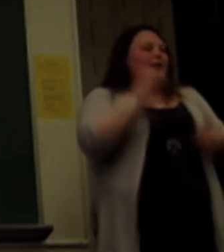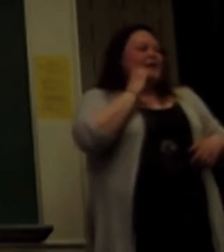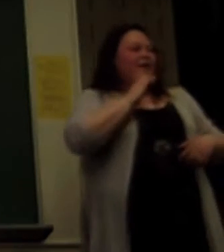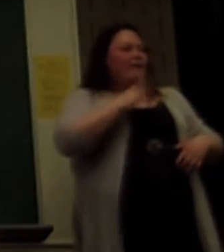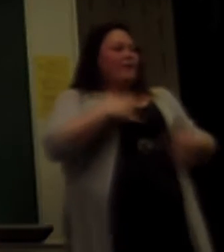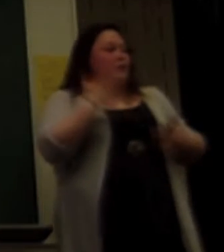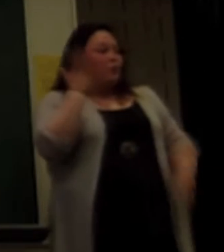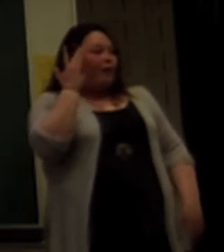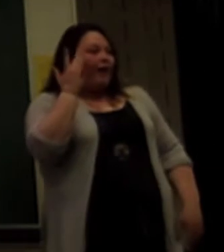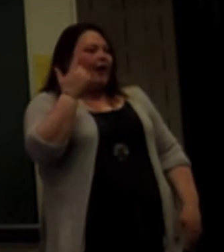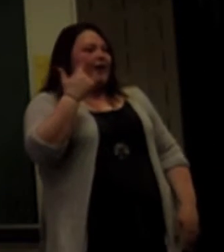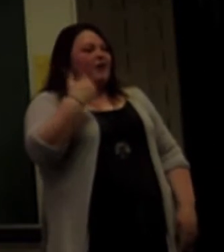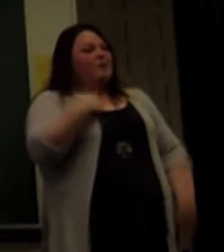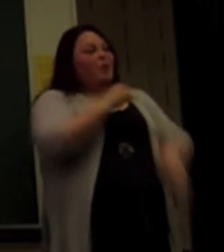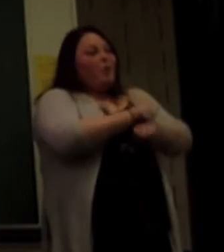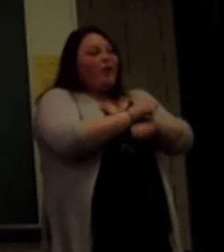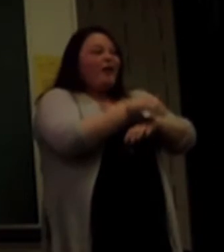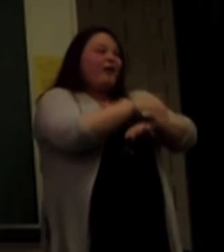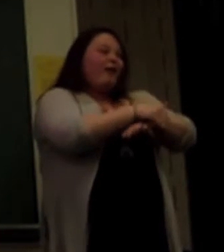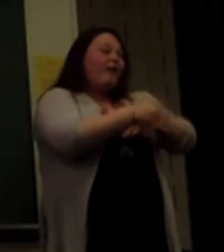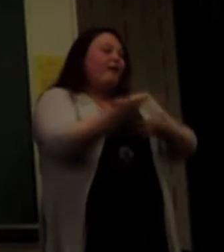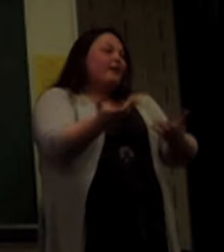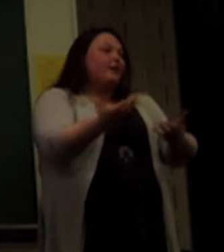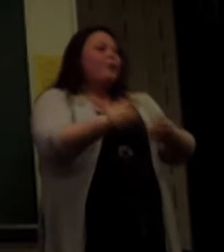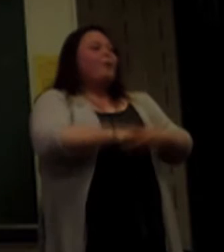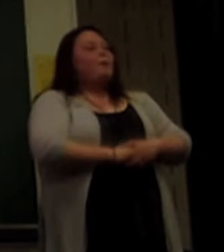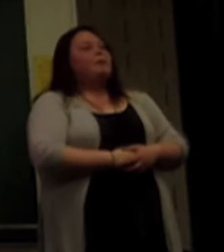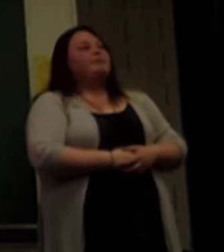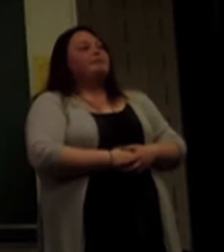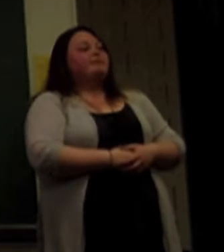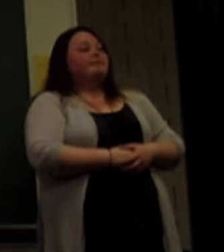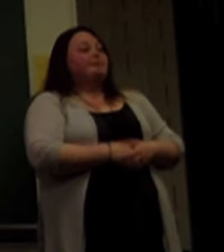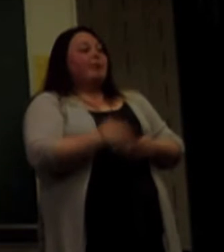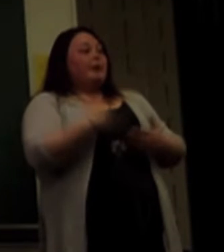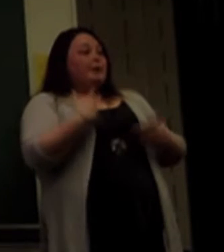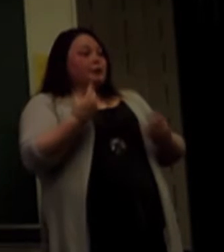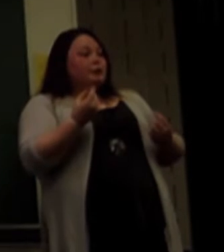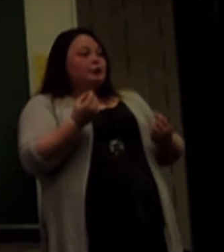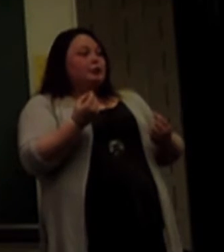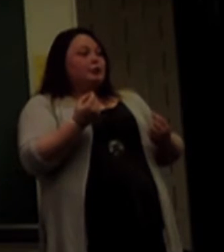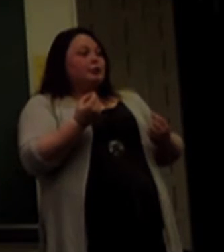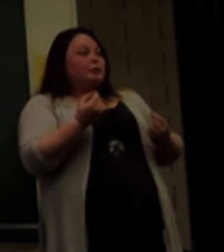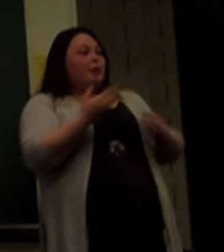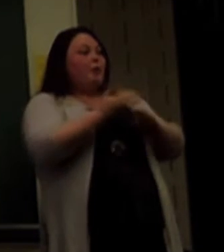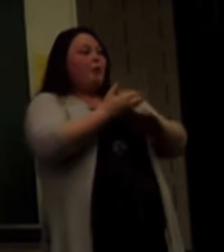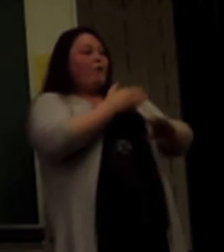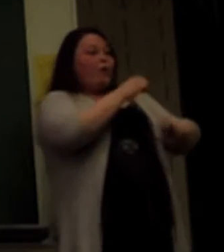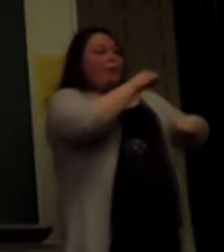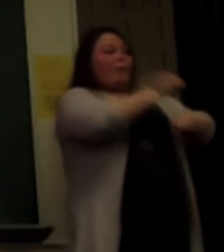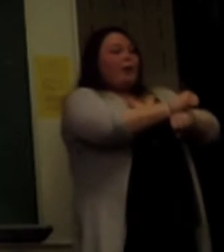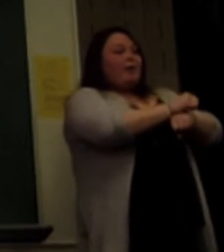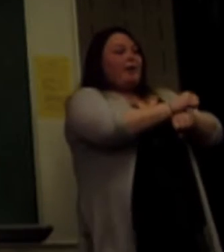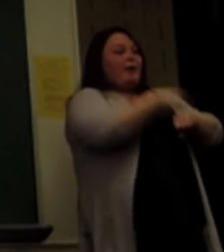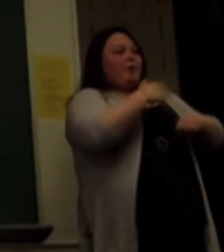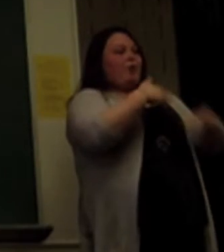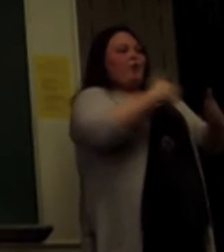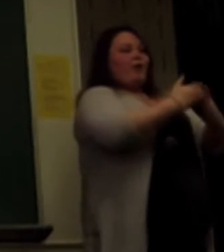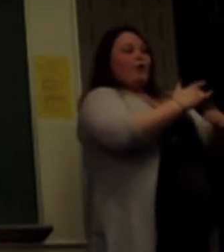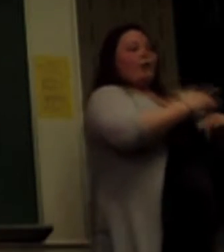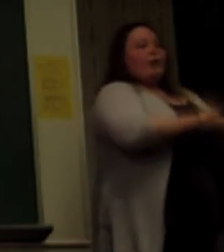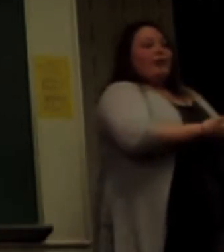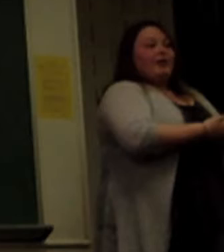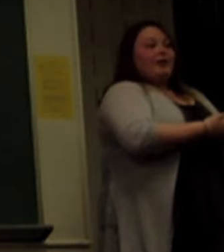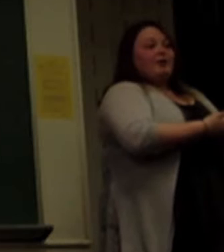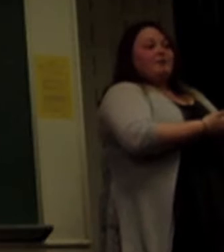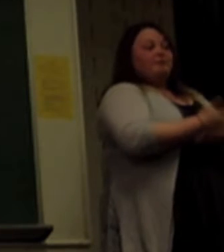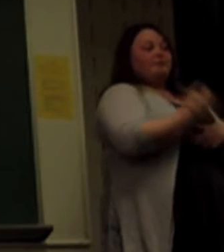I really just made connections through arriving to assignments early and talking to consumers, which is really nice. There's